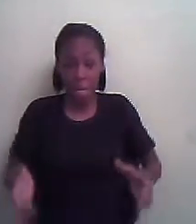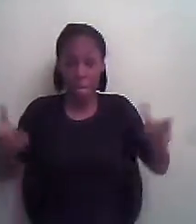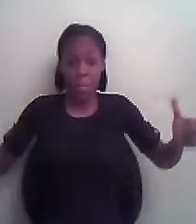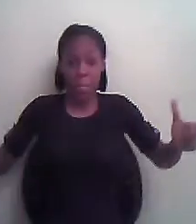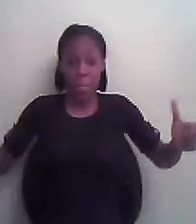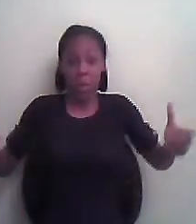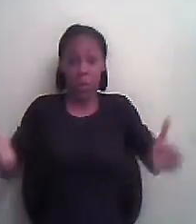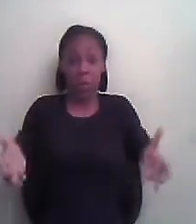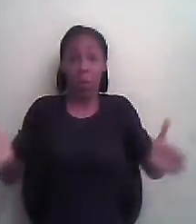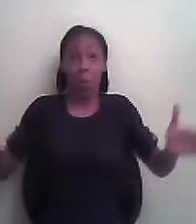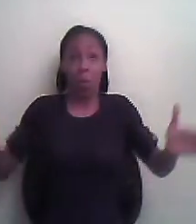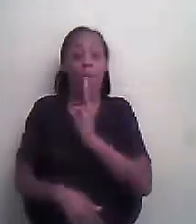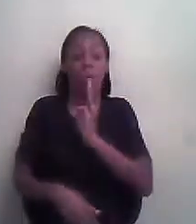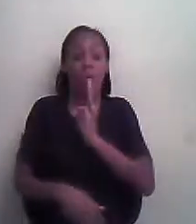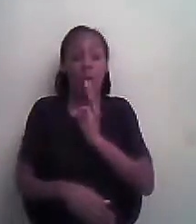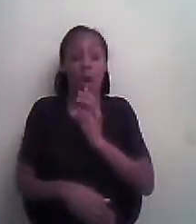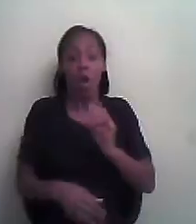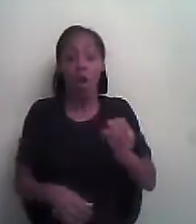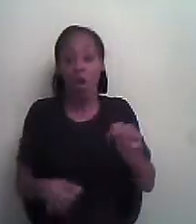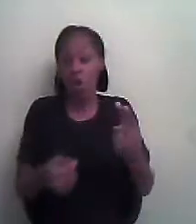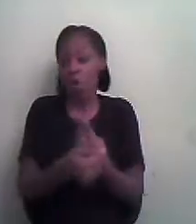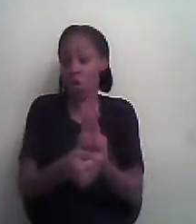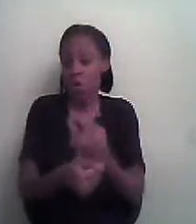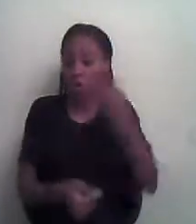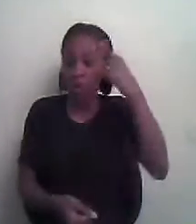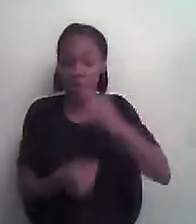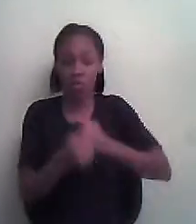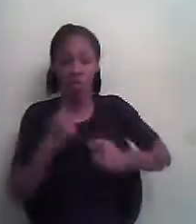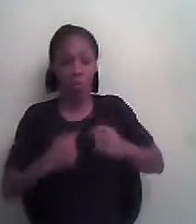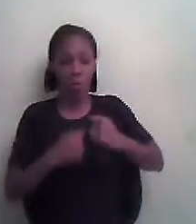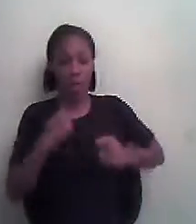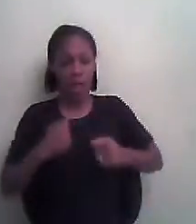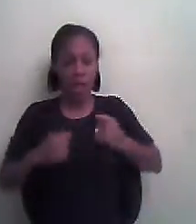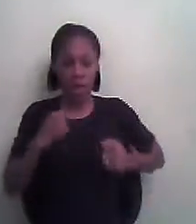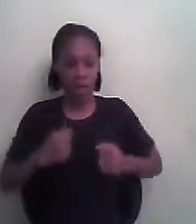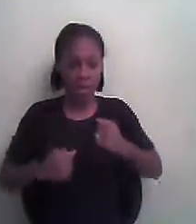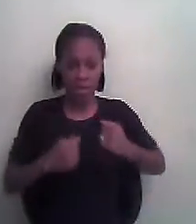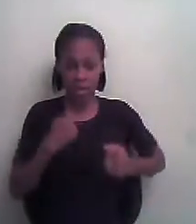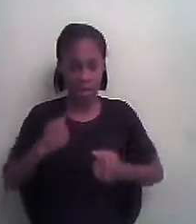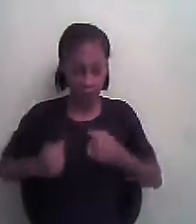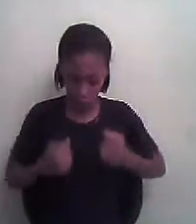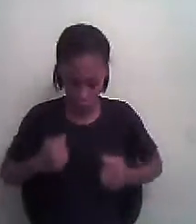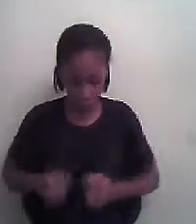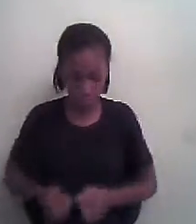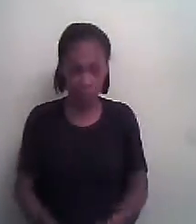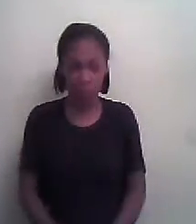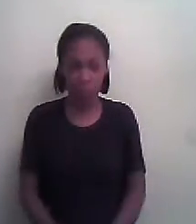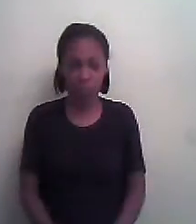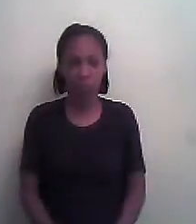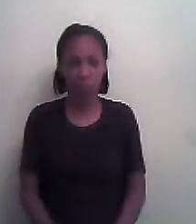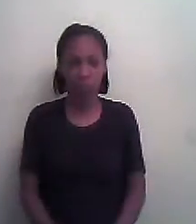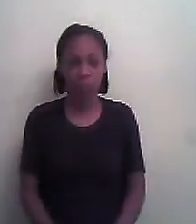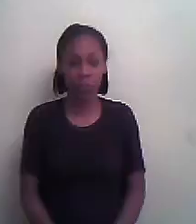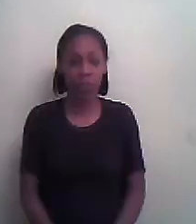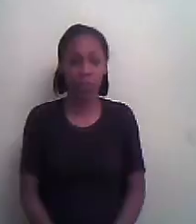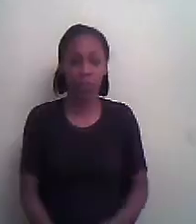Later on, when my grandparents died, I attended the auction, where unfortunately everything was auctioned